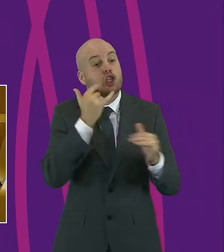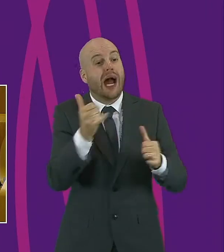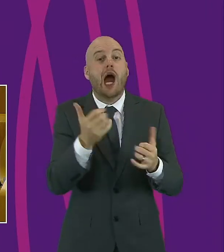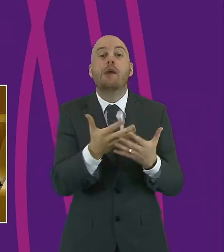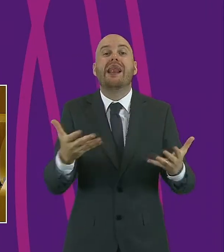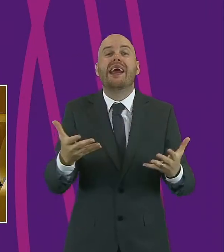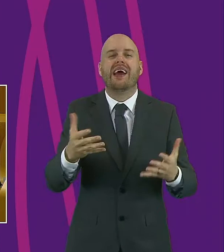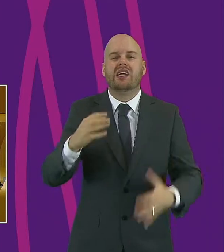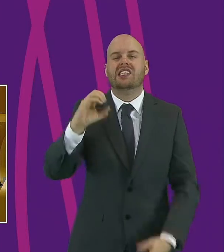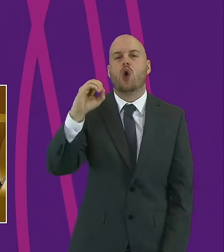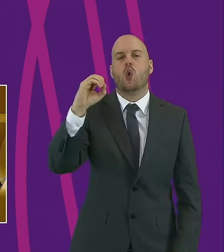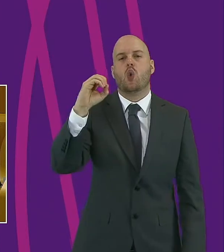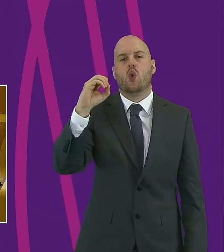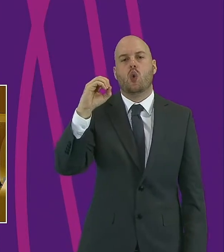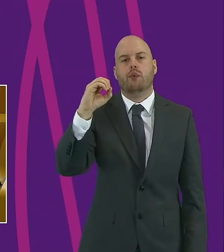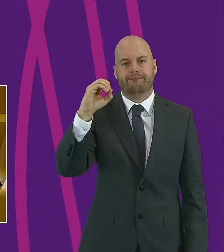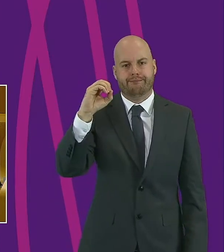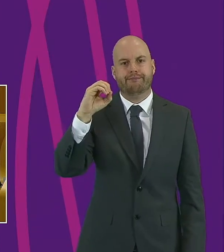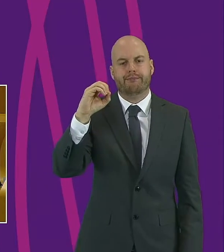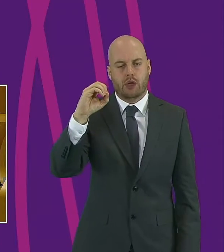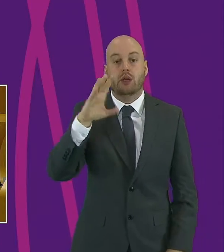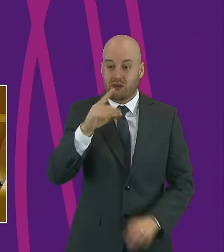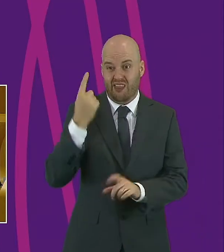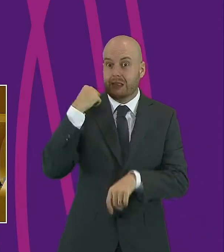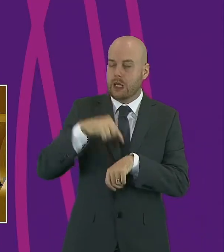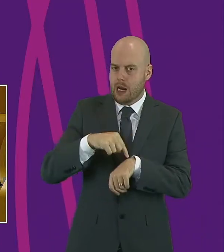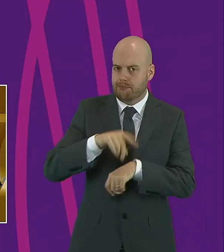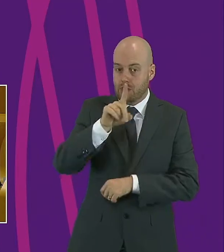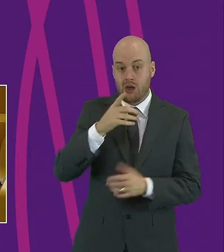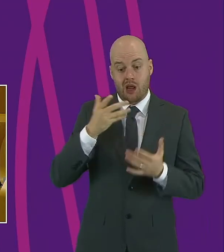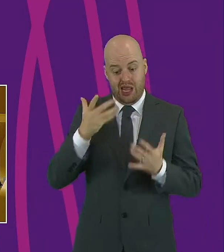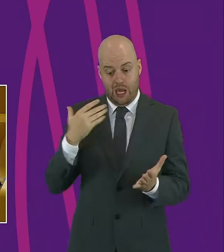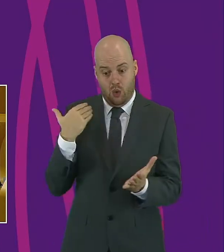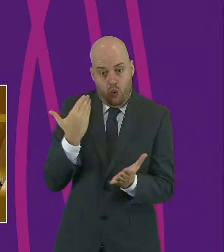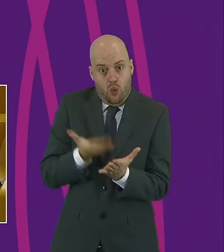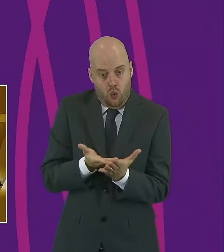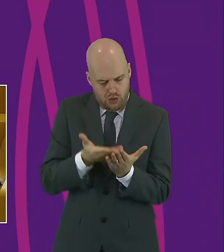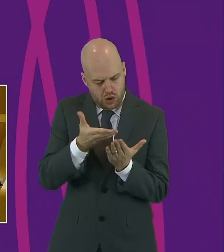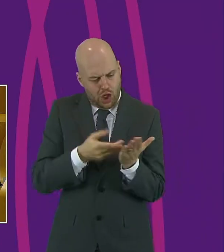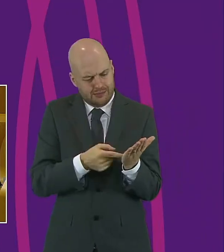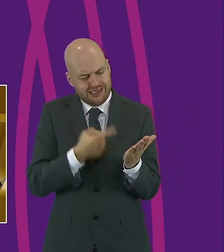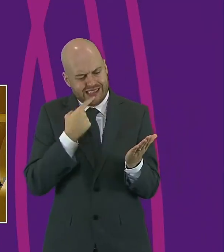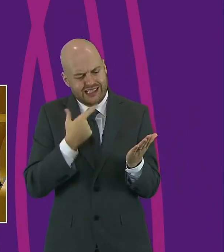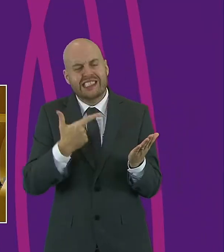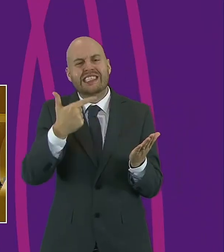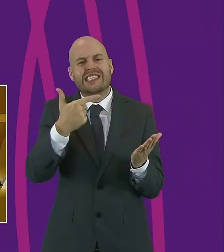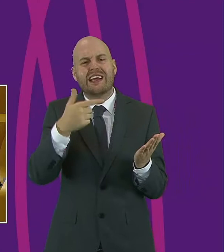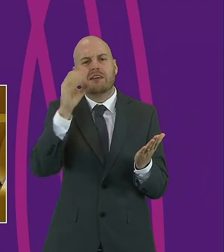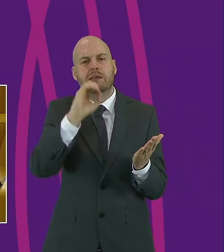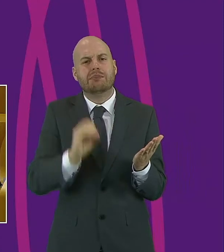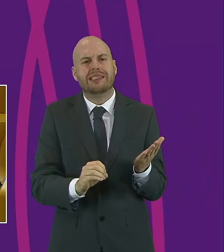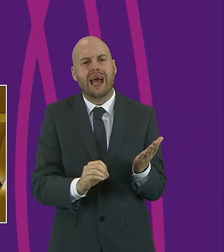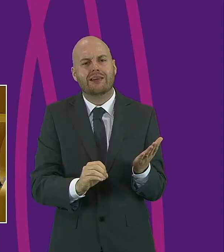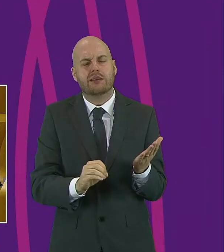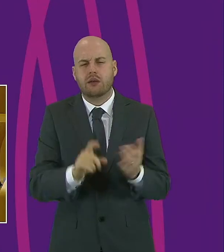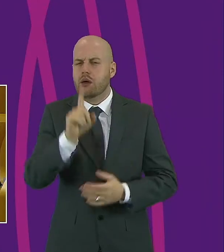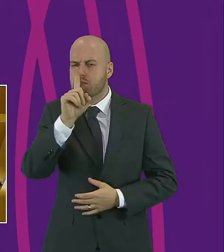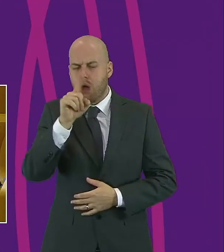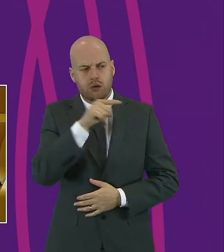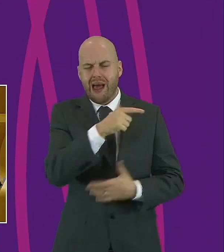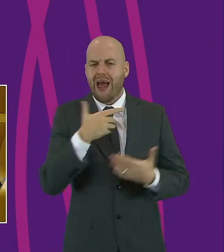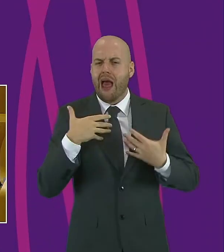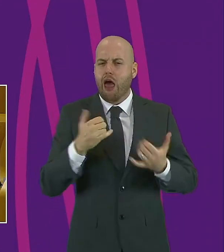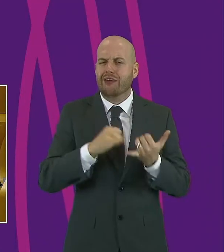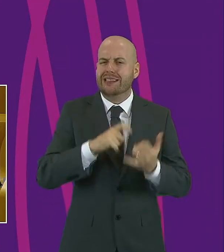still only 7%, but the Health Secretary told the Chamber she thought it was 20.